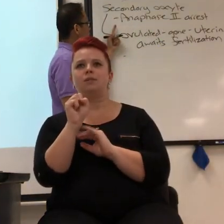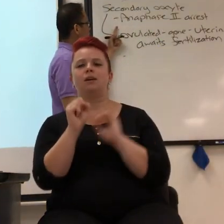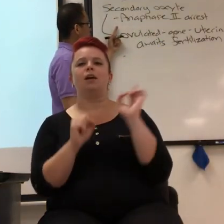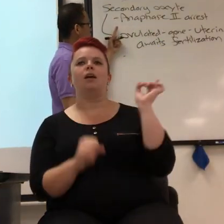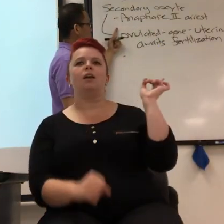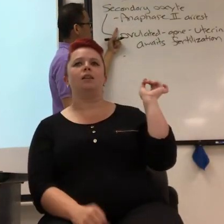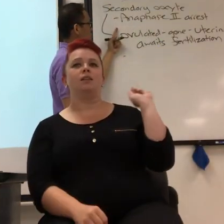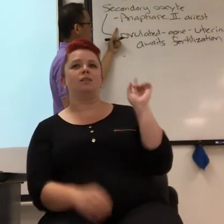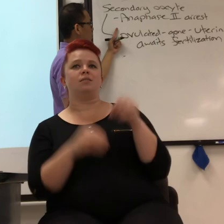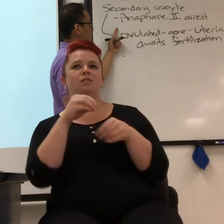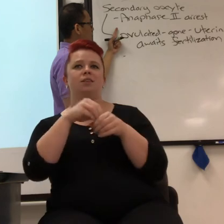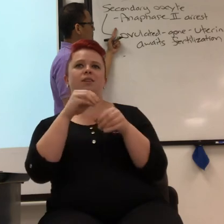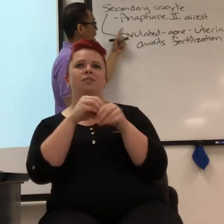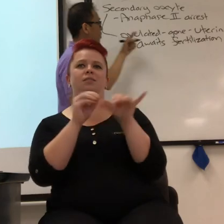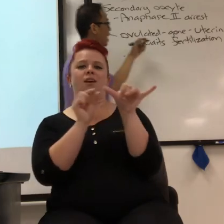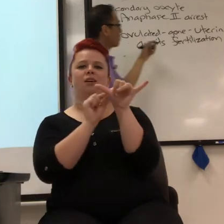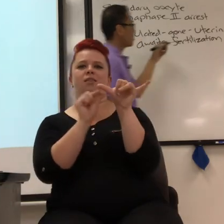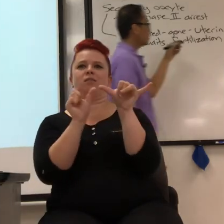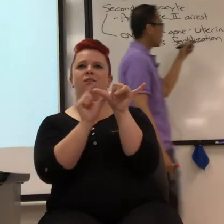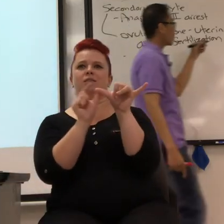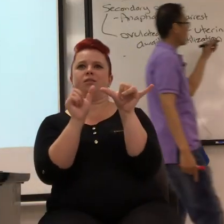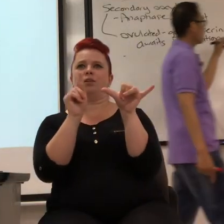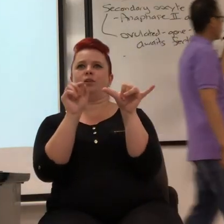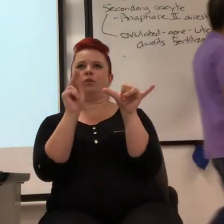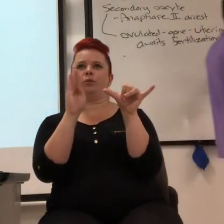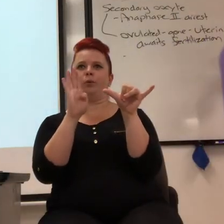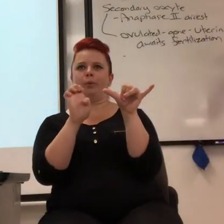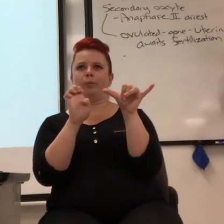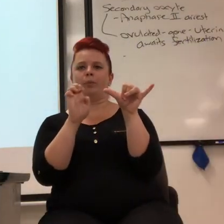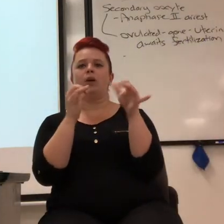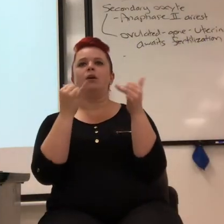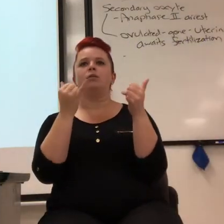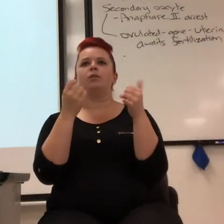this is in the uterine tube. Now we have this body here.